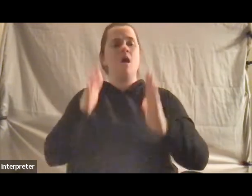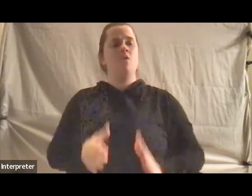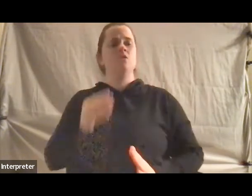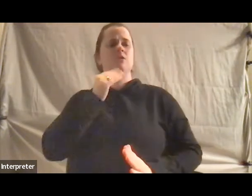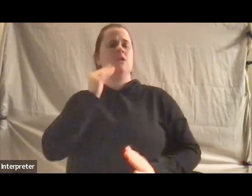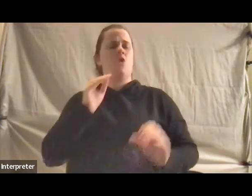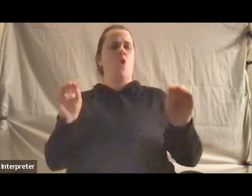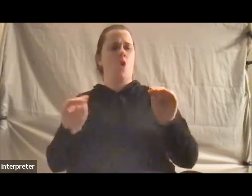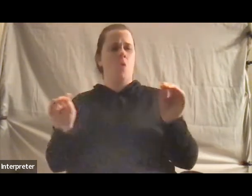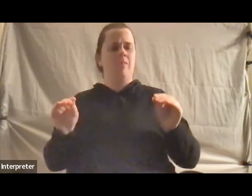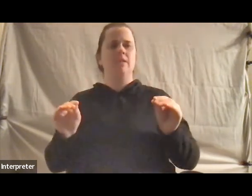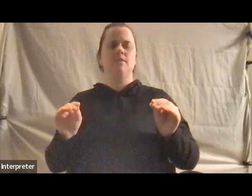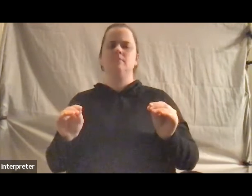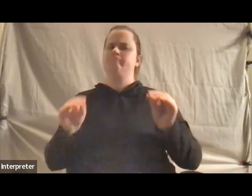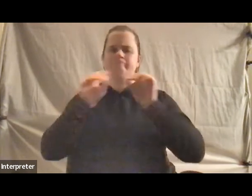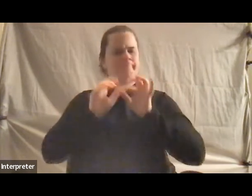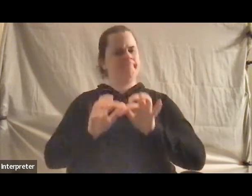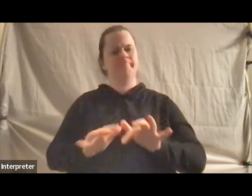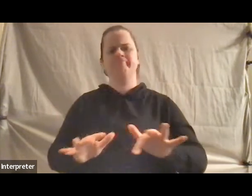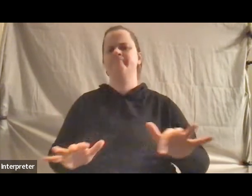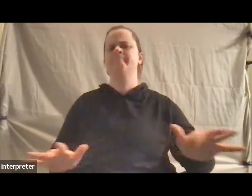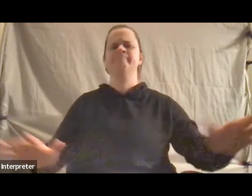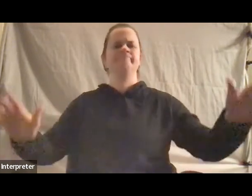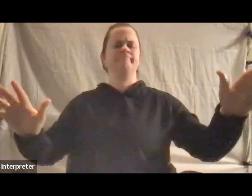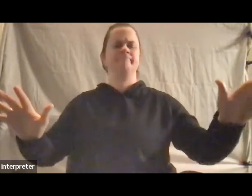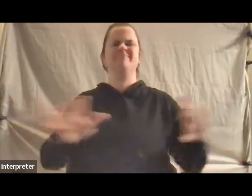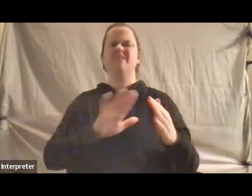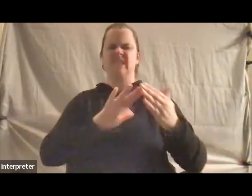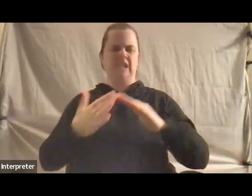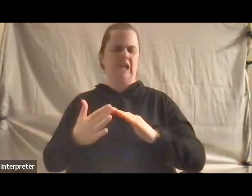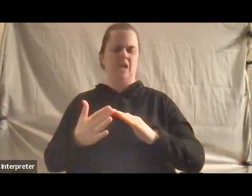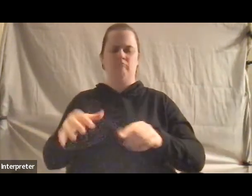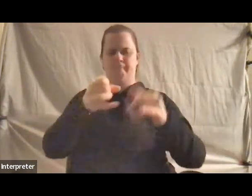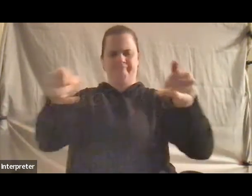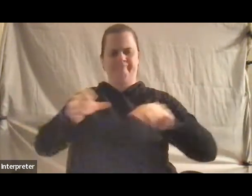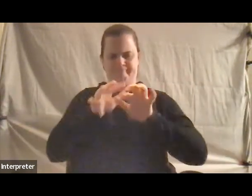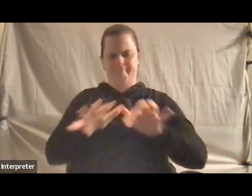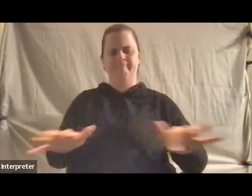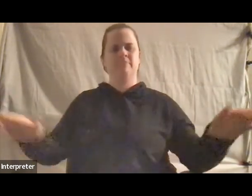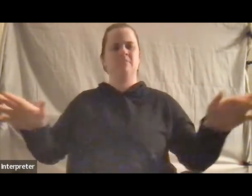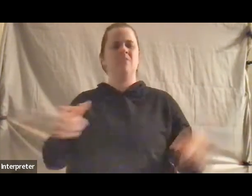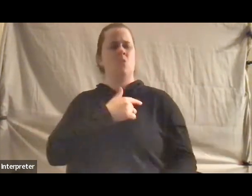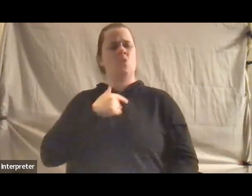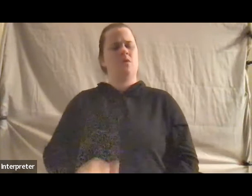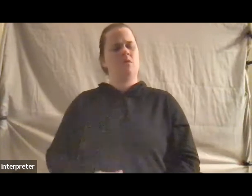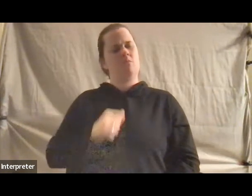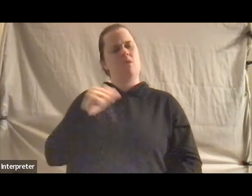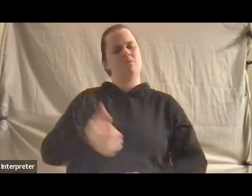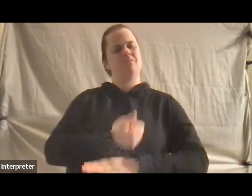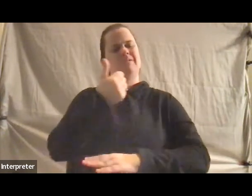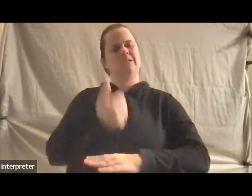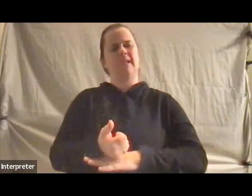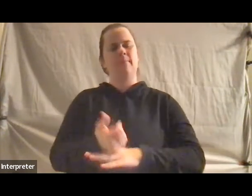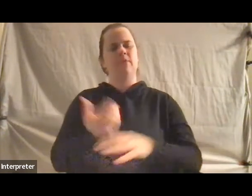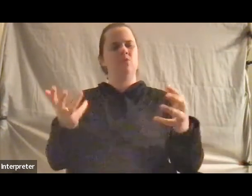across city lines. The importance of regional cooperation is why we are proud to be a part of establishing the